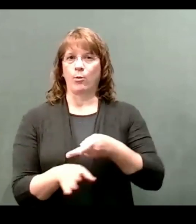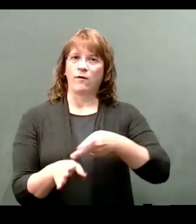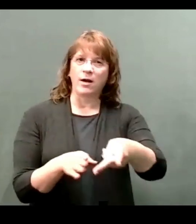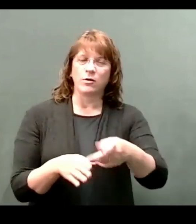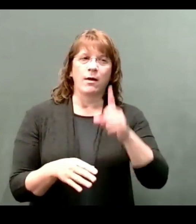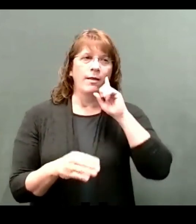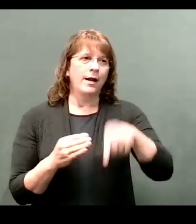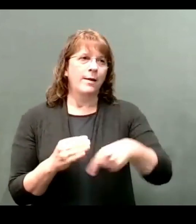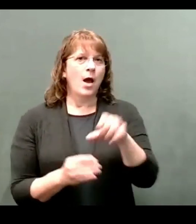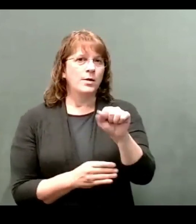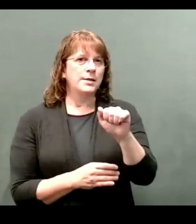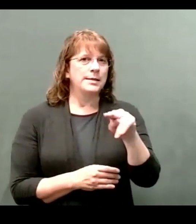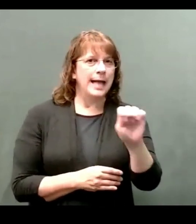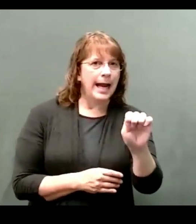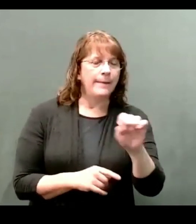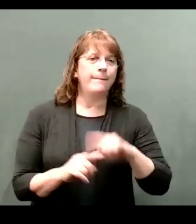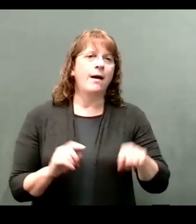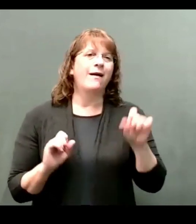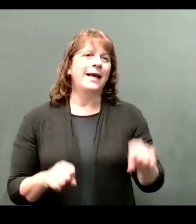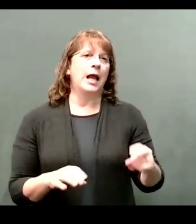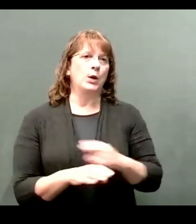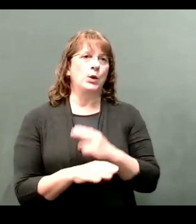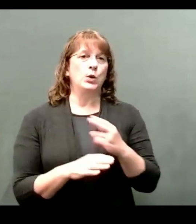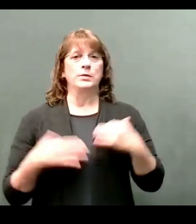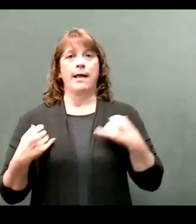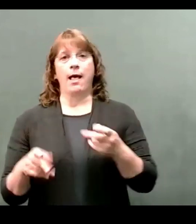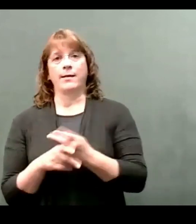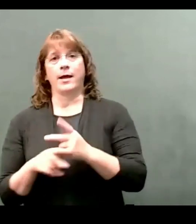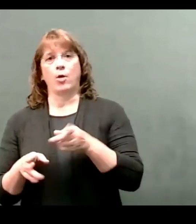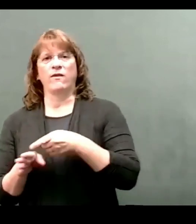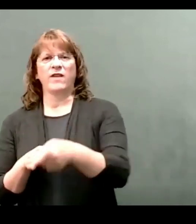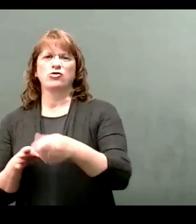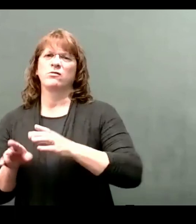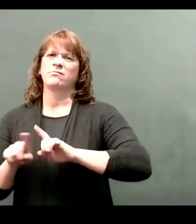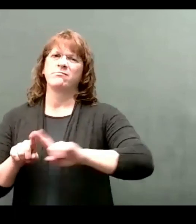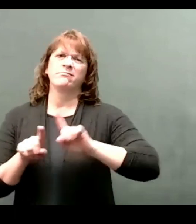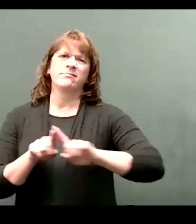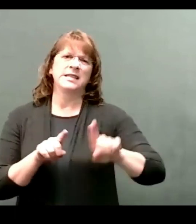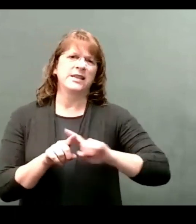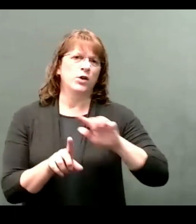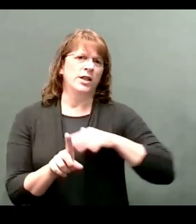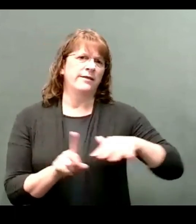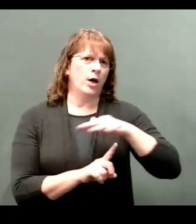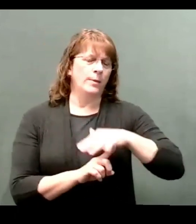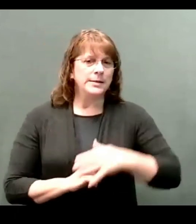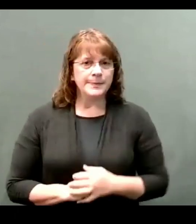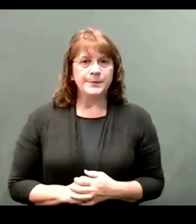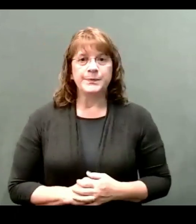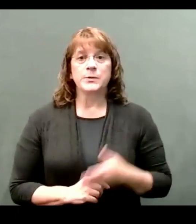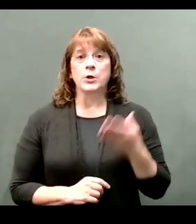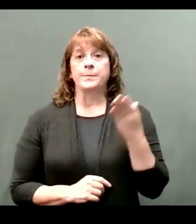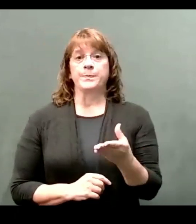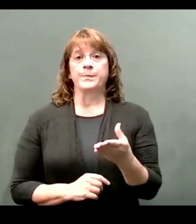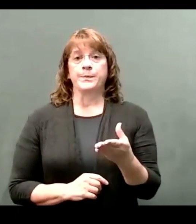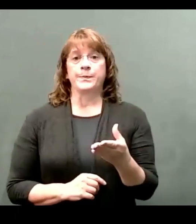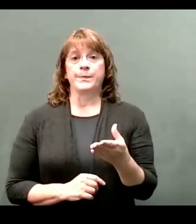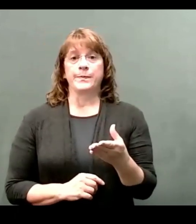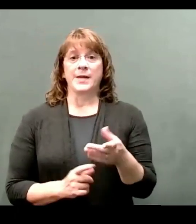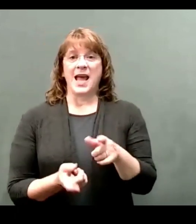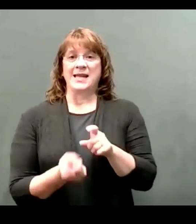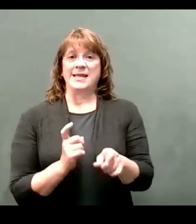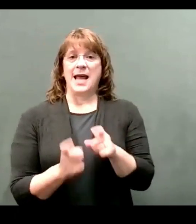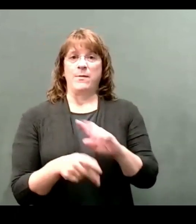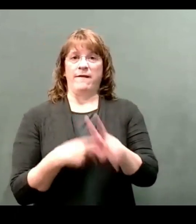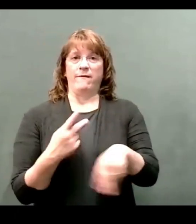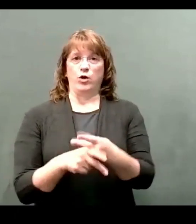particular thinking of SANEs, but really this could be used by healthcare professionals in many different environments. Okay, so this is the